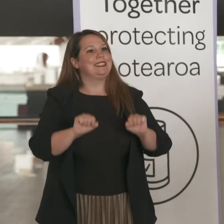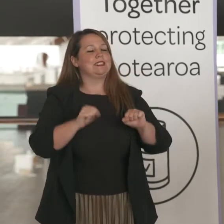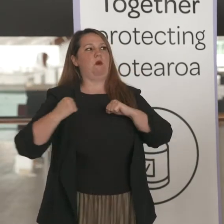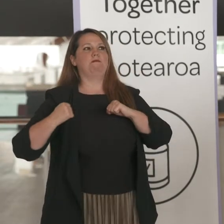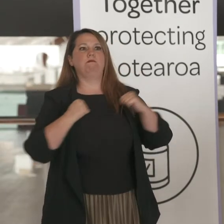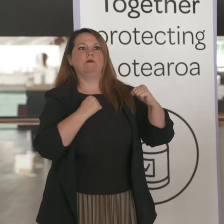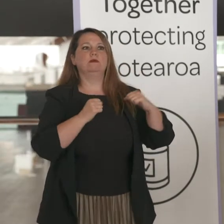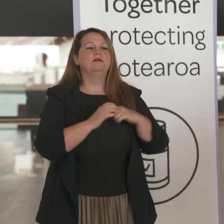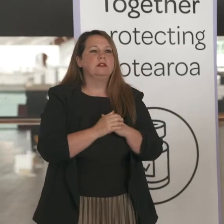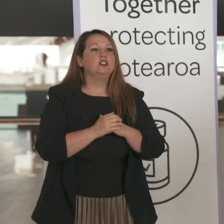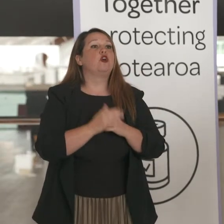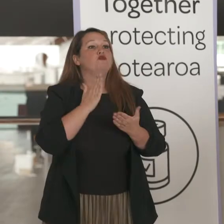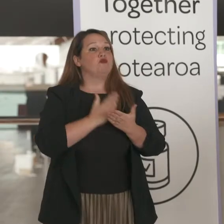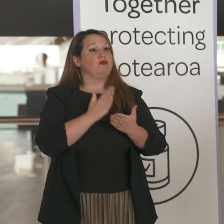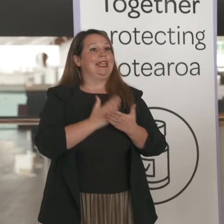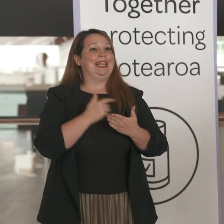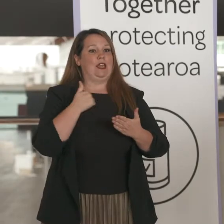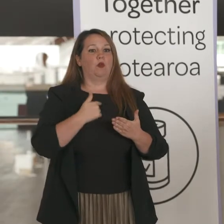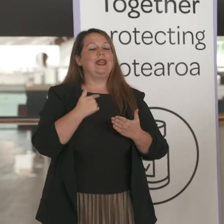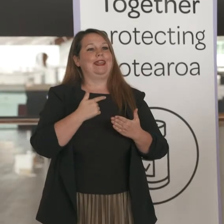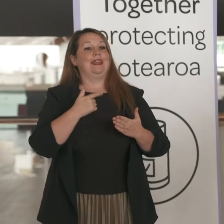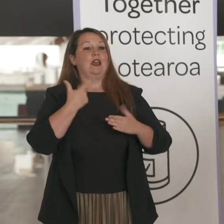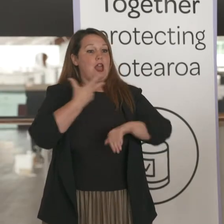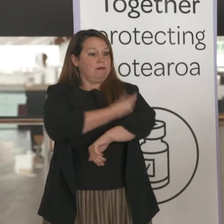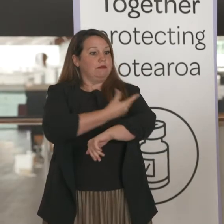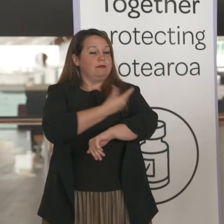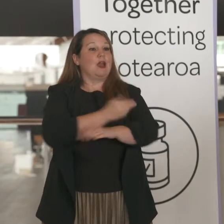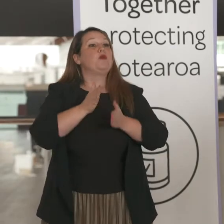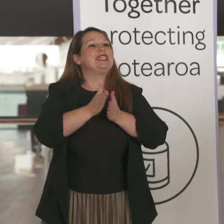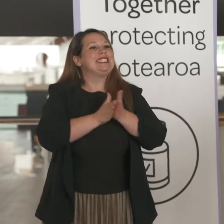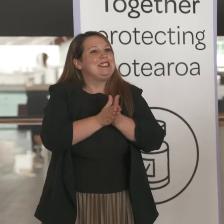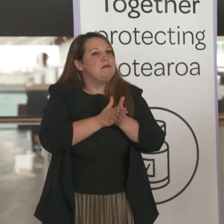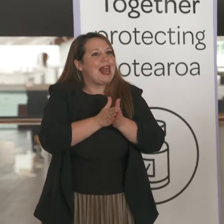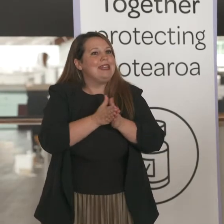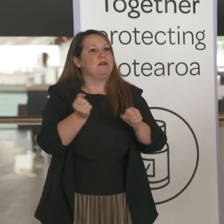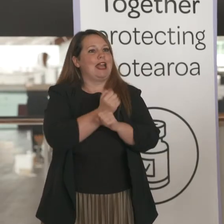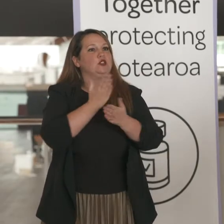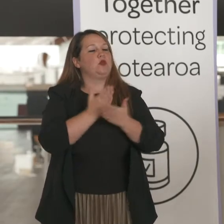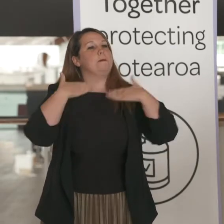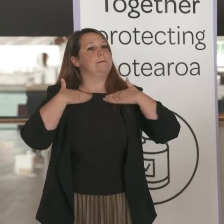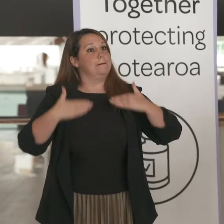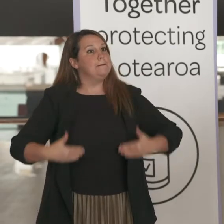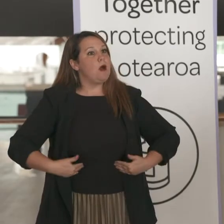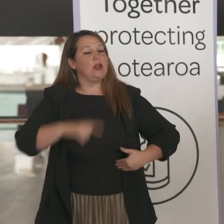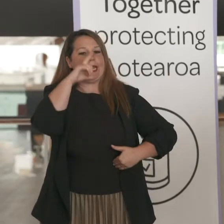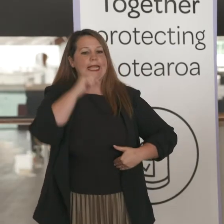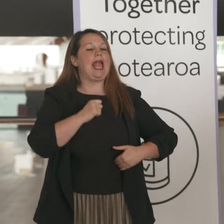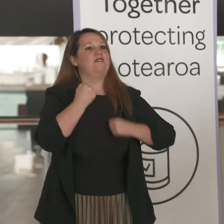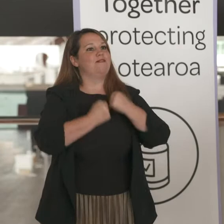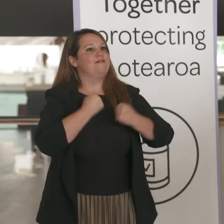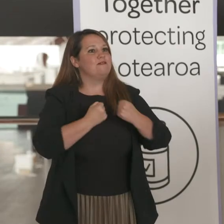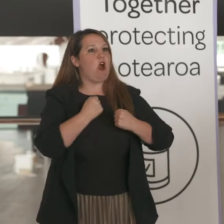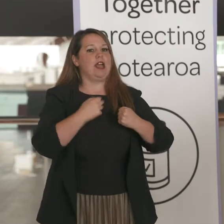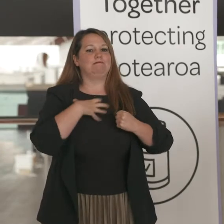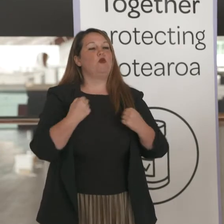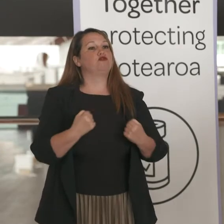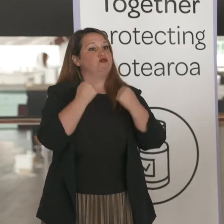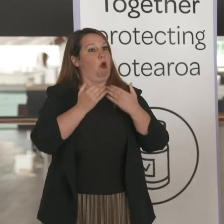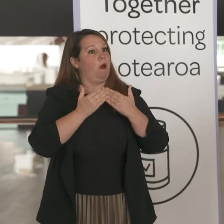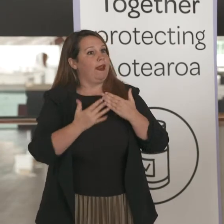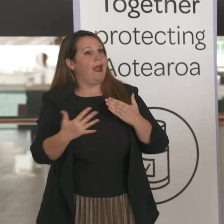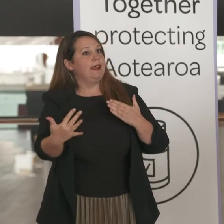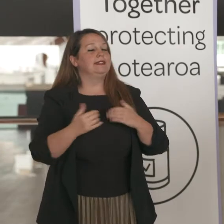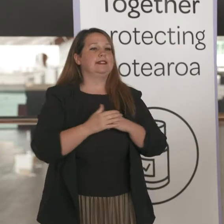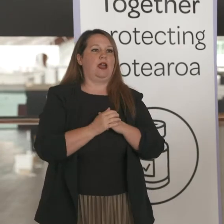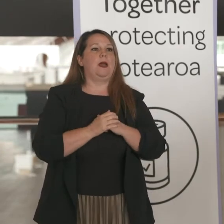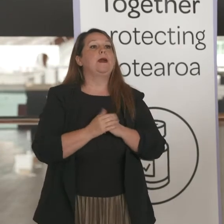just making more of the same. Boosted immunity lasts longer, and it is more effective than primary